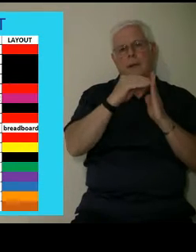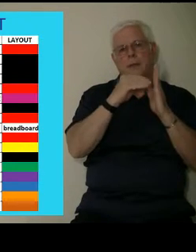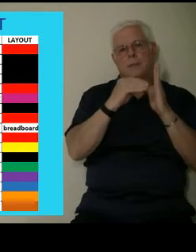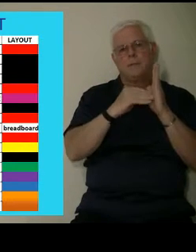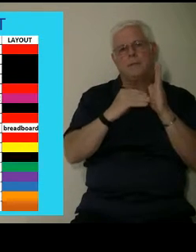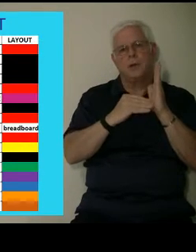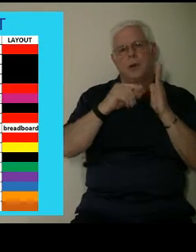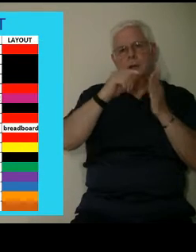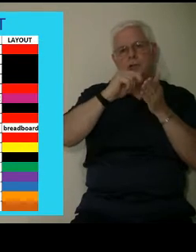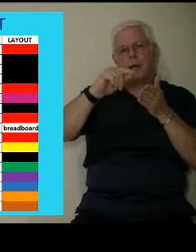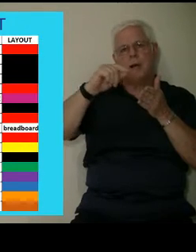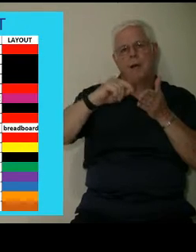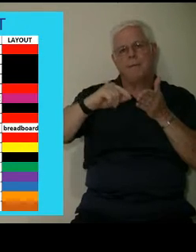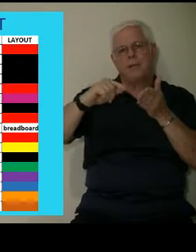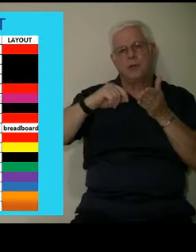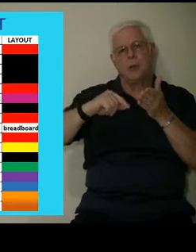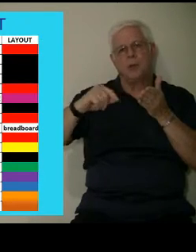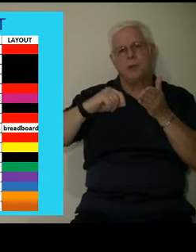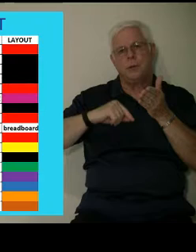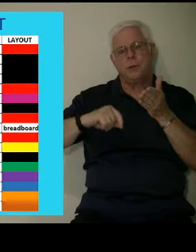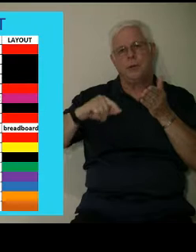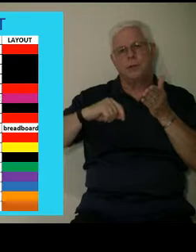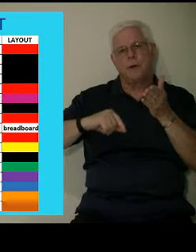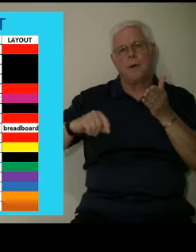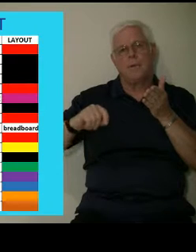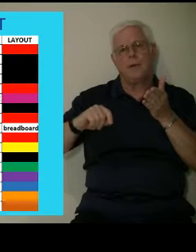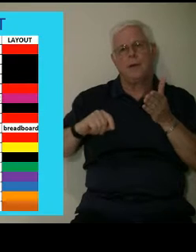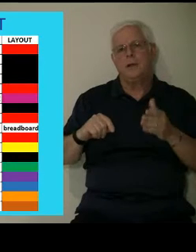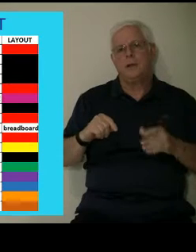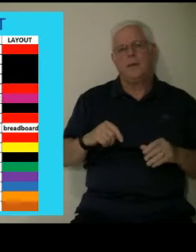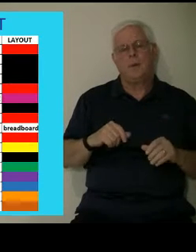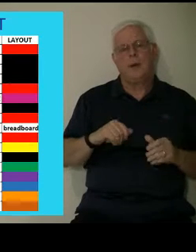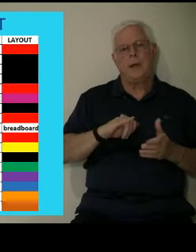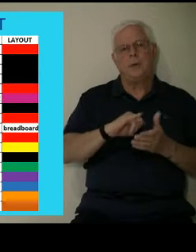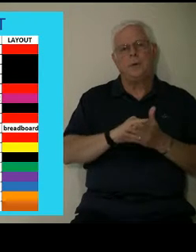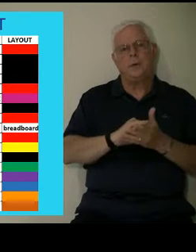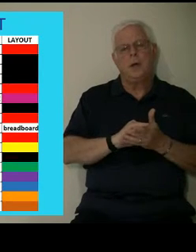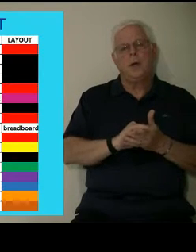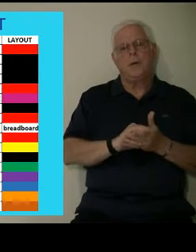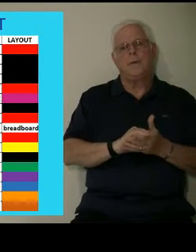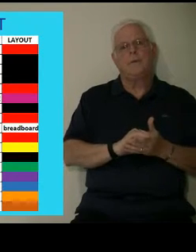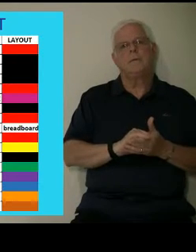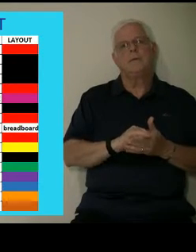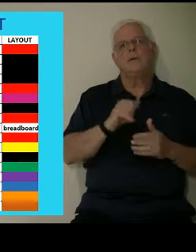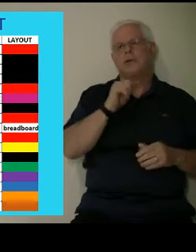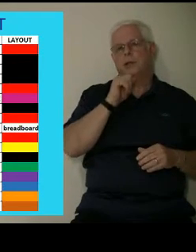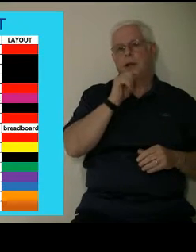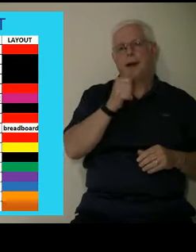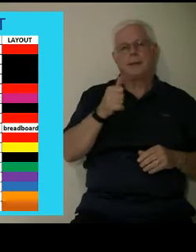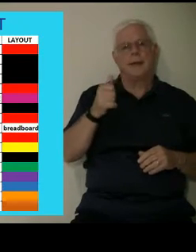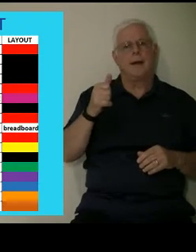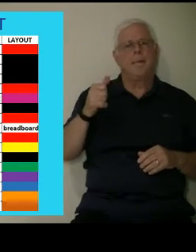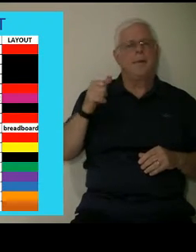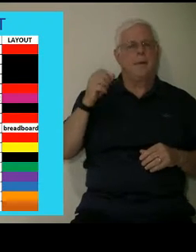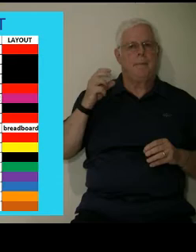list, so you can just check off each one as you install them, and that way you should not